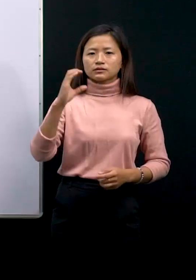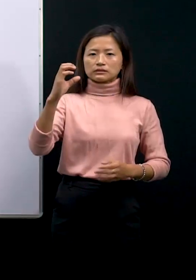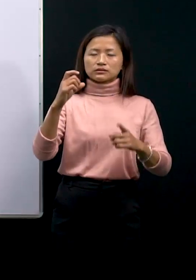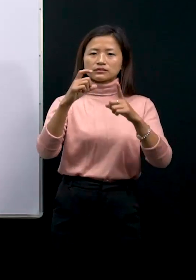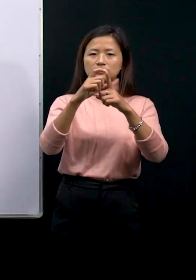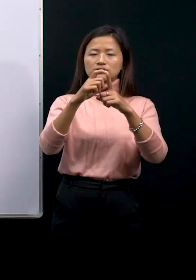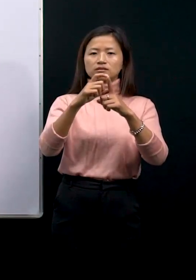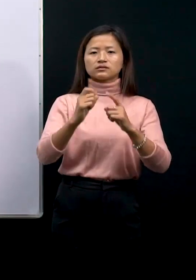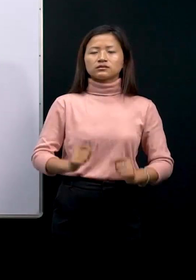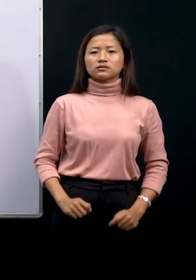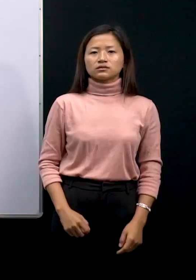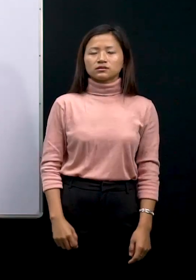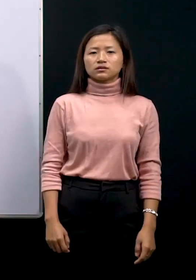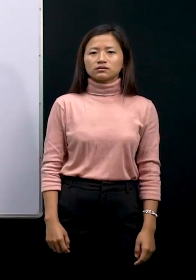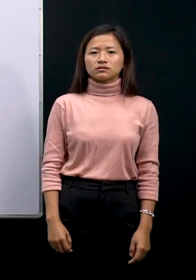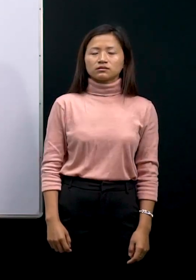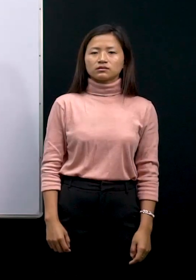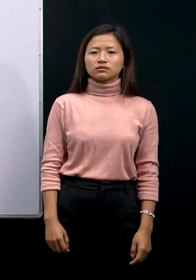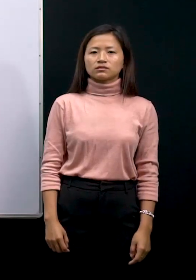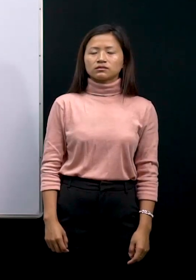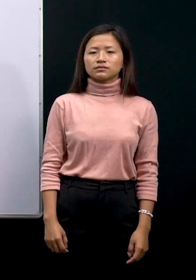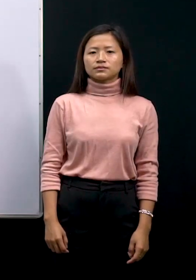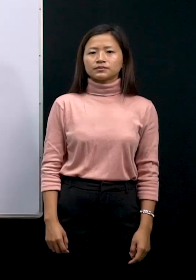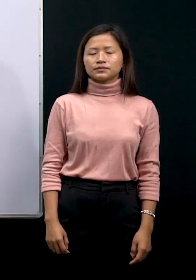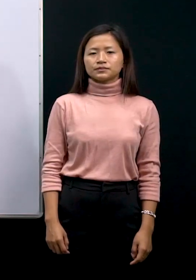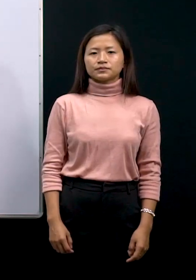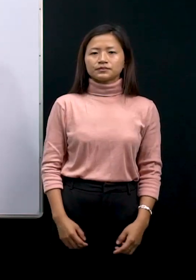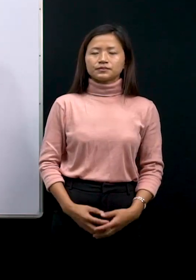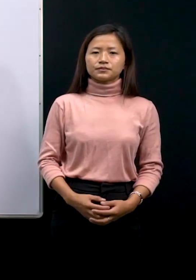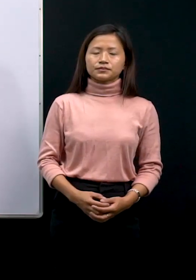CD. What is CD? CR plus DR.